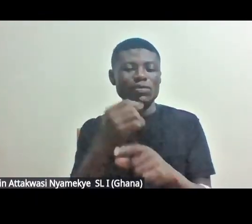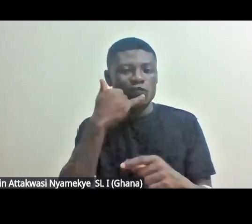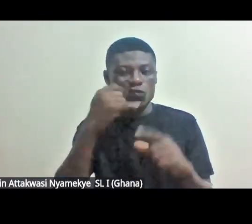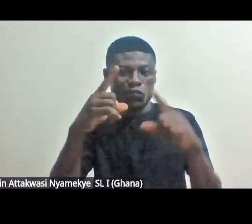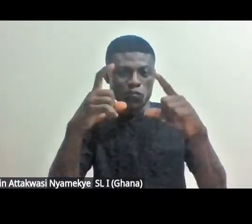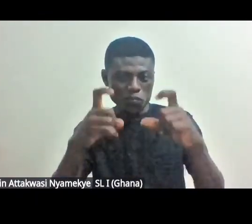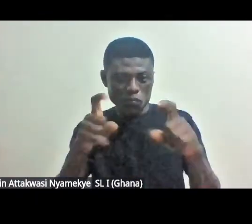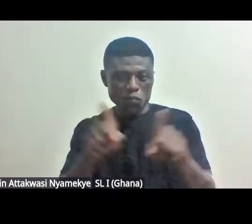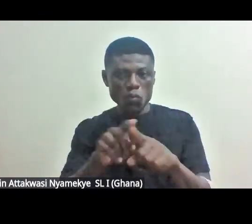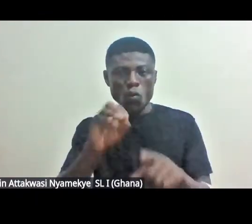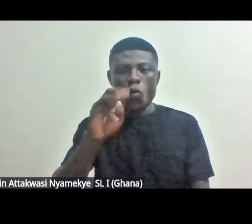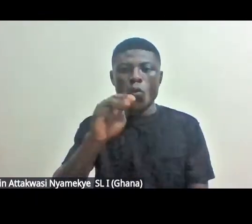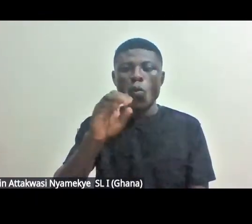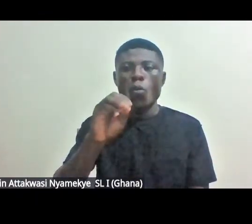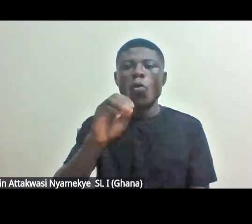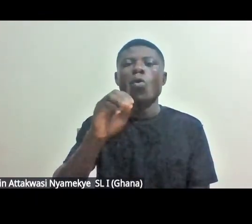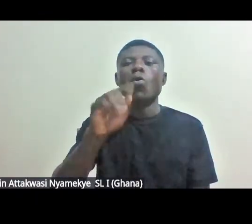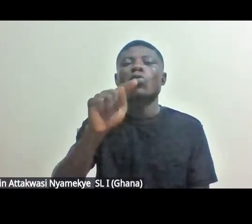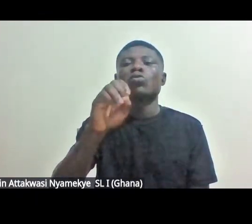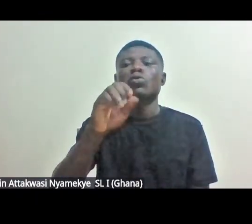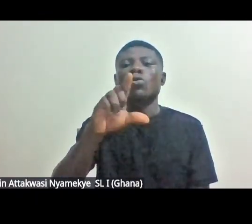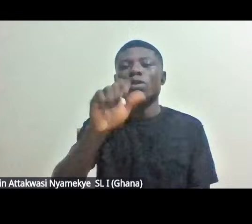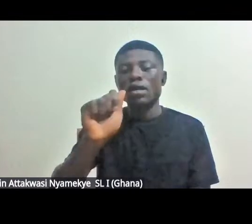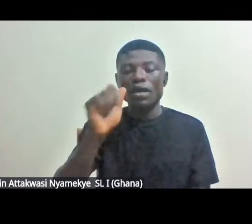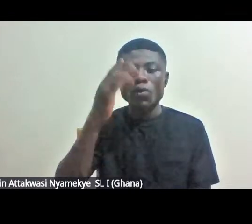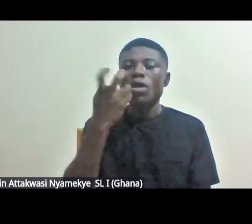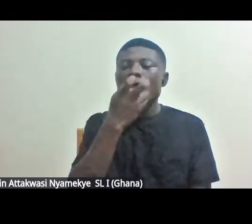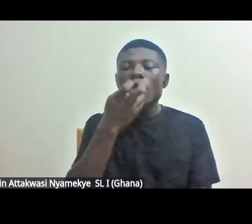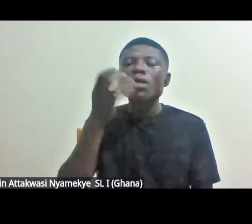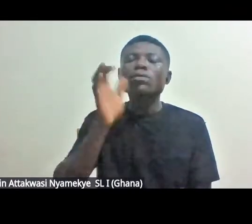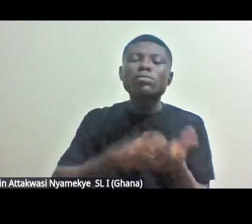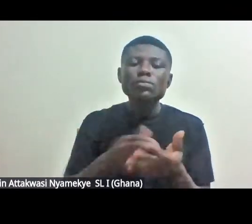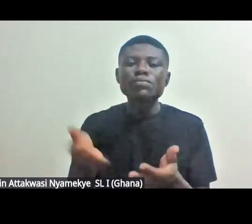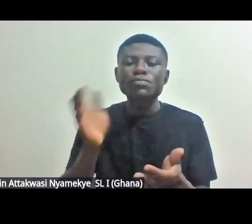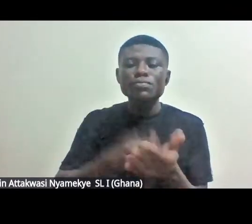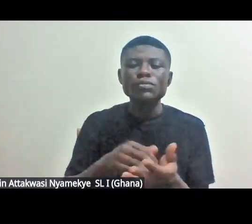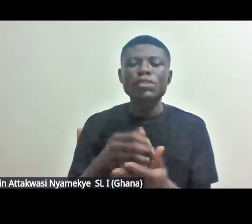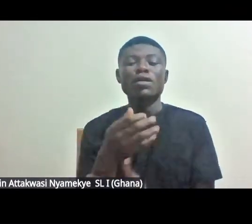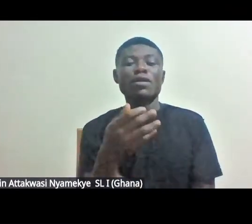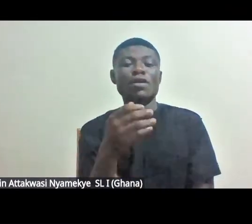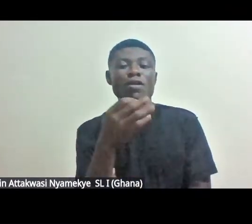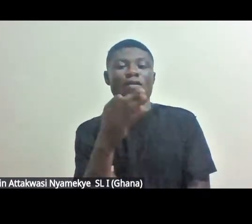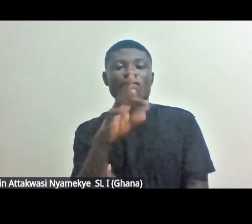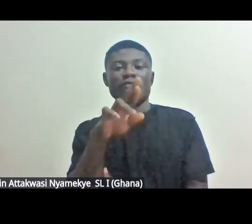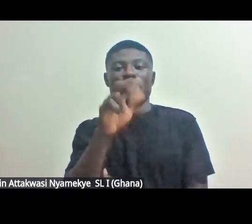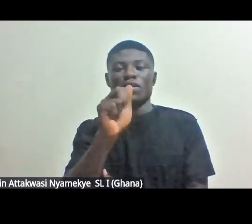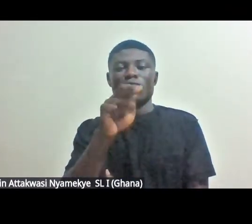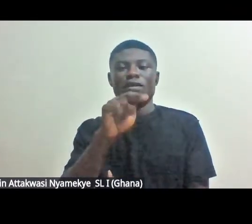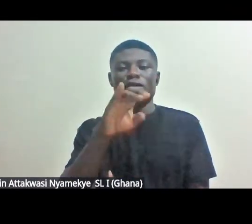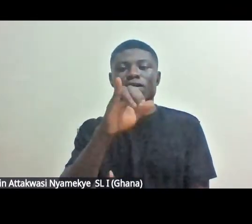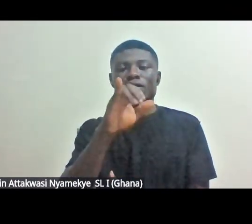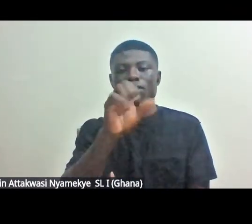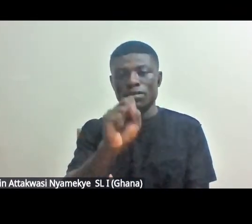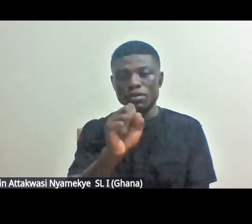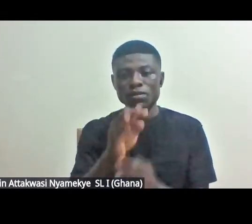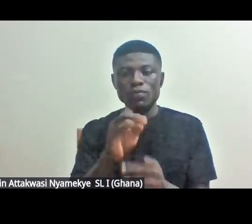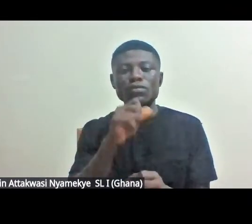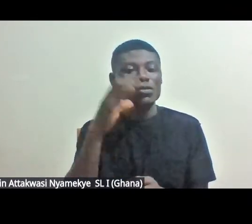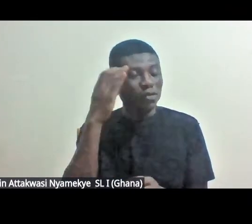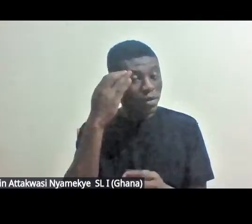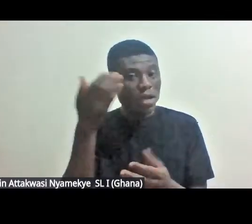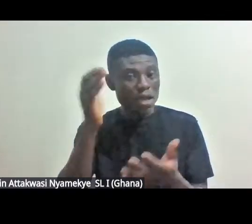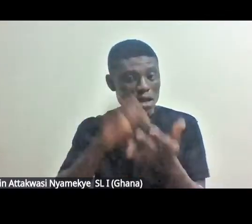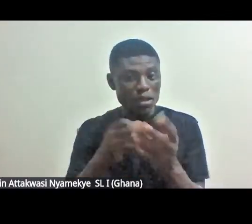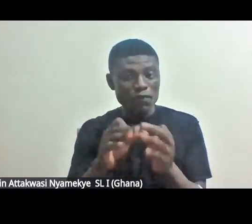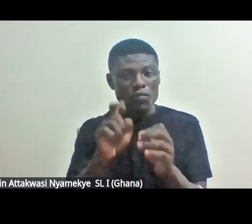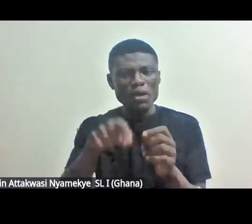Omotola will say it over again a number of times. Francis will record. So the question, if you didn't hear, is when you need to remember